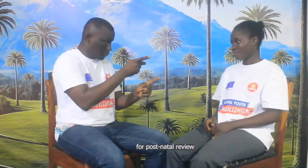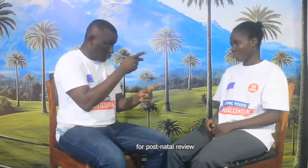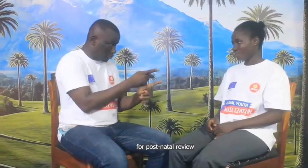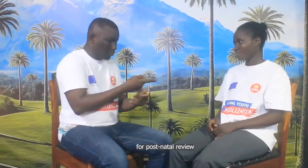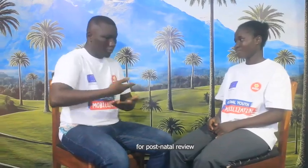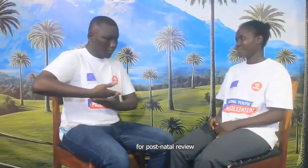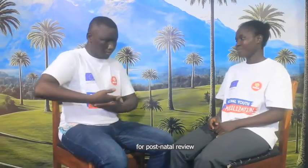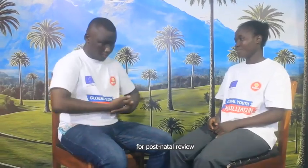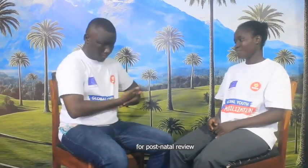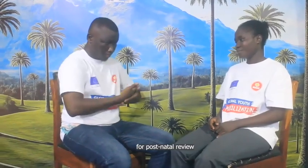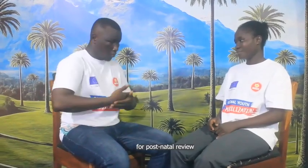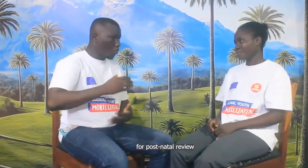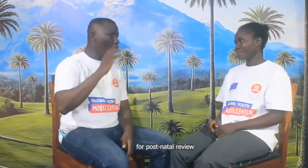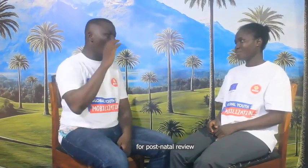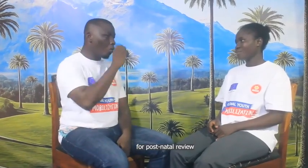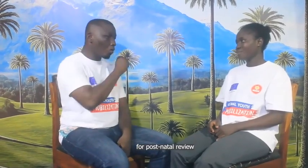Keep the baby warm.